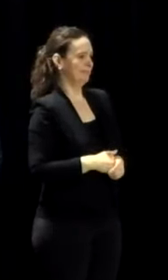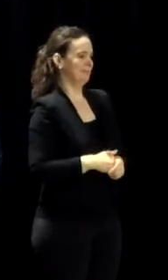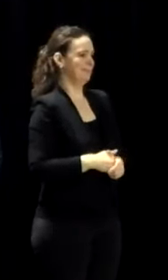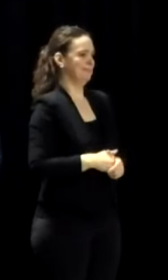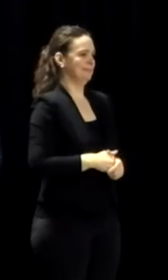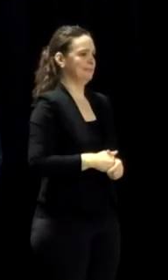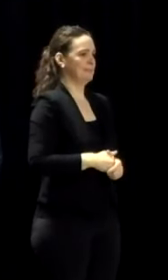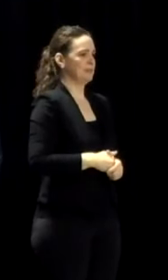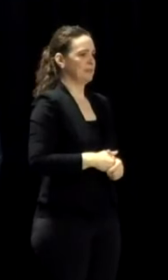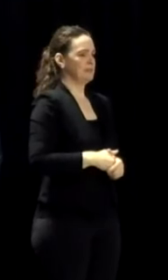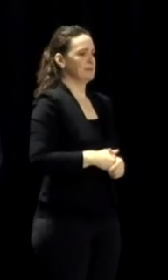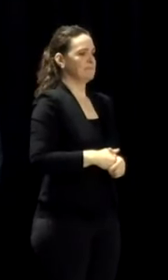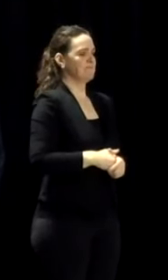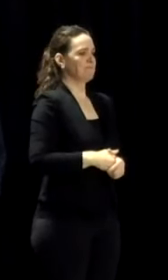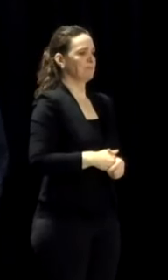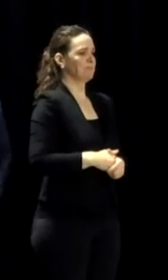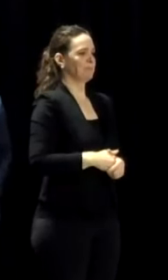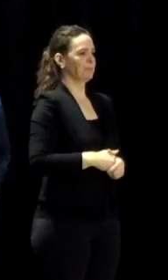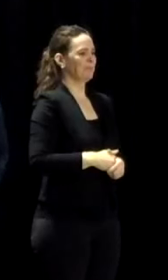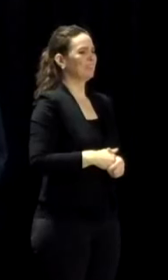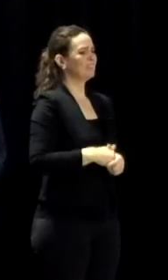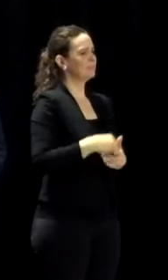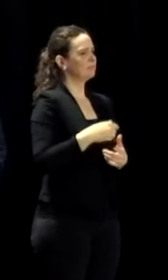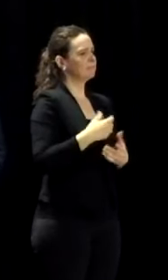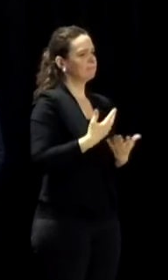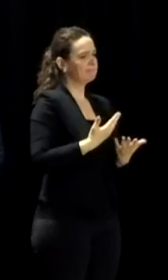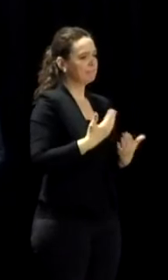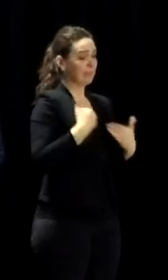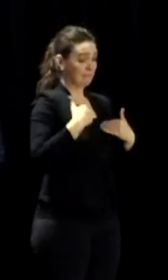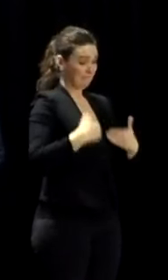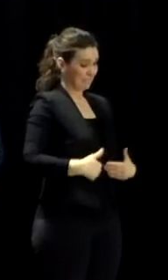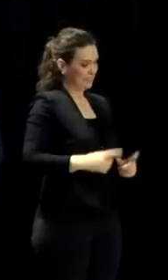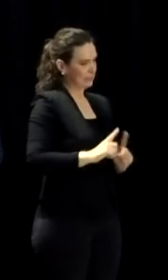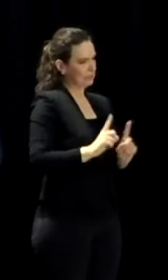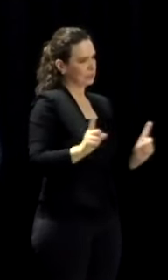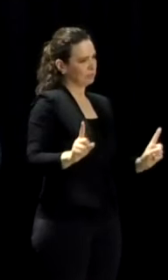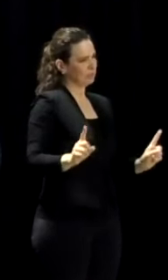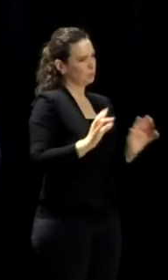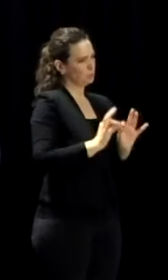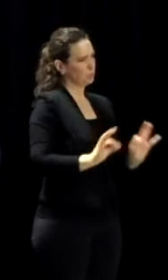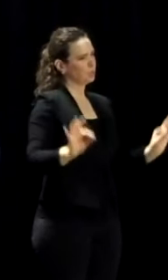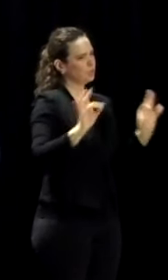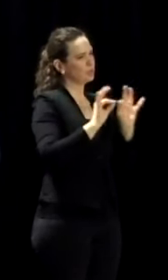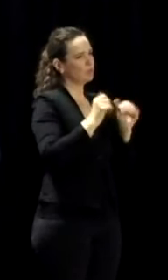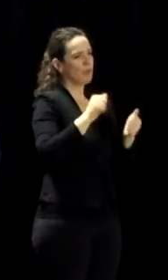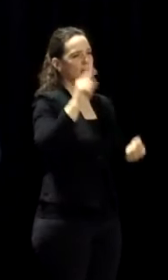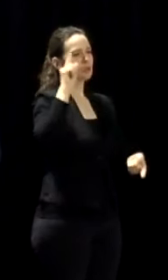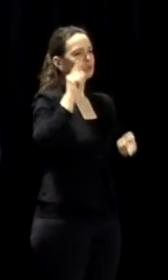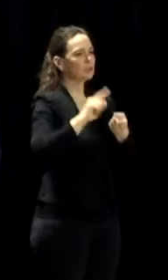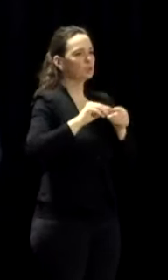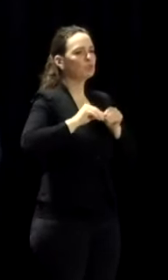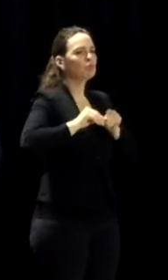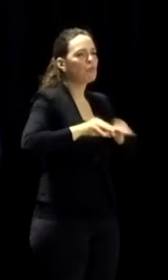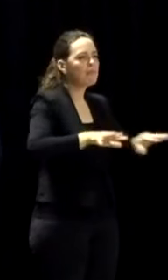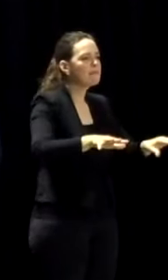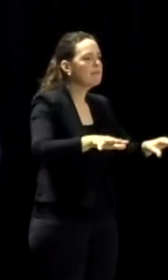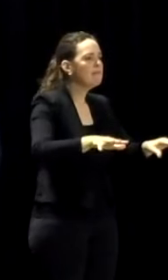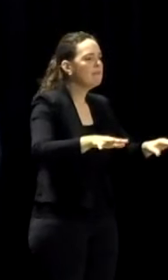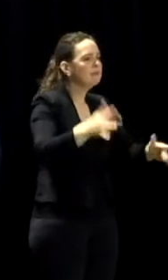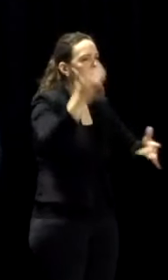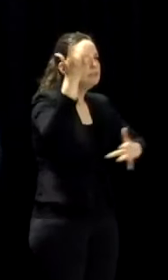reason why we are serious about this and why we're having this conversation is because we're trying to flatten a curve of a virus that is making people